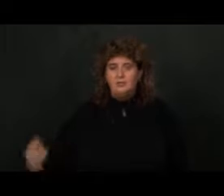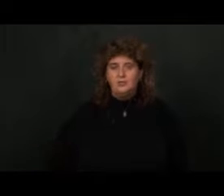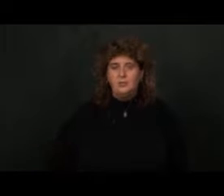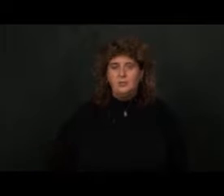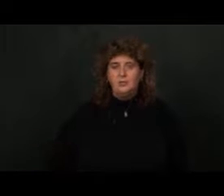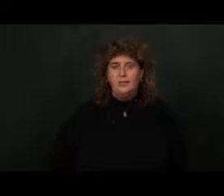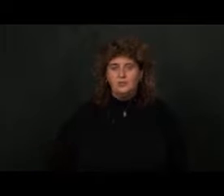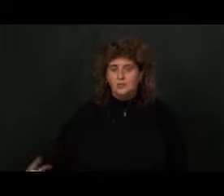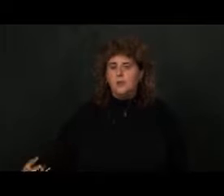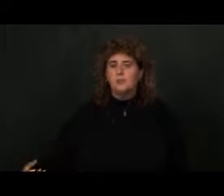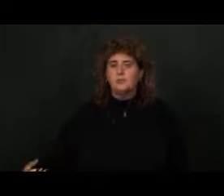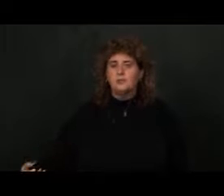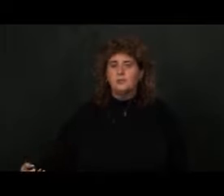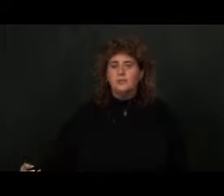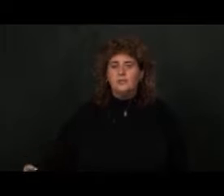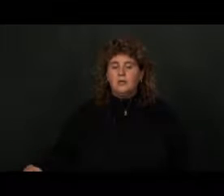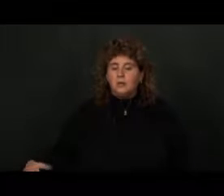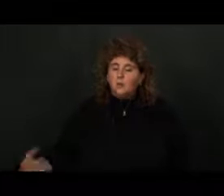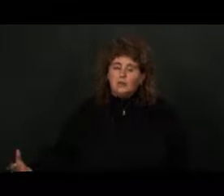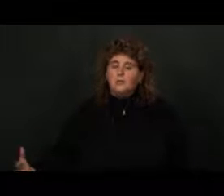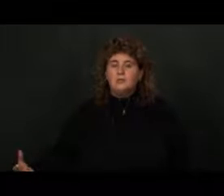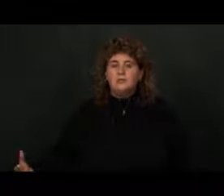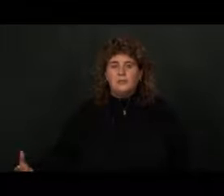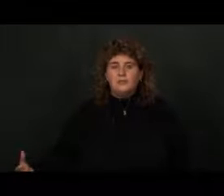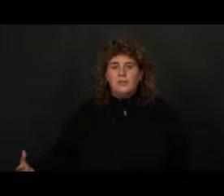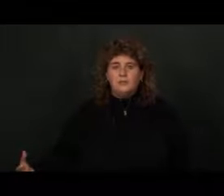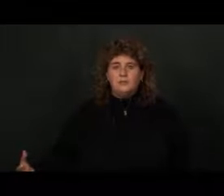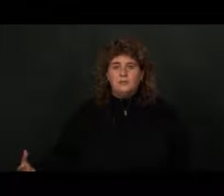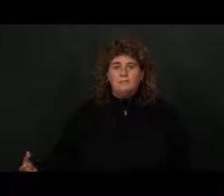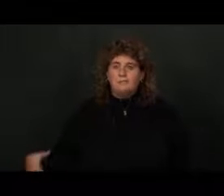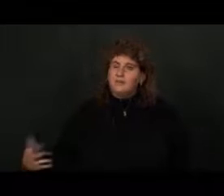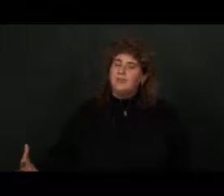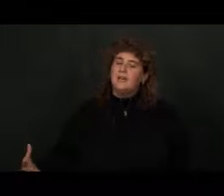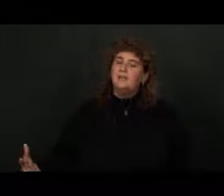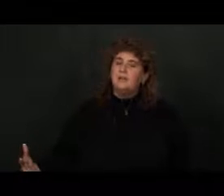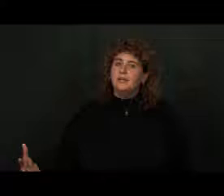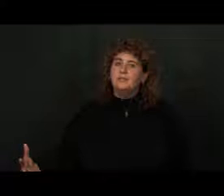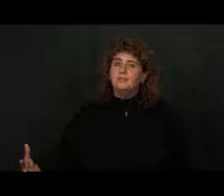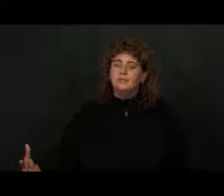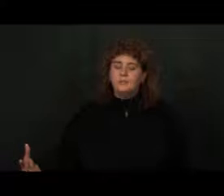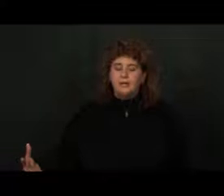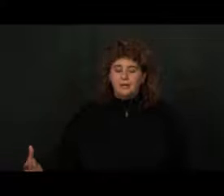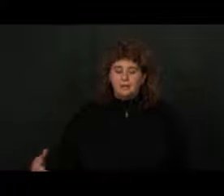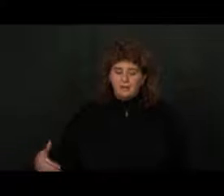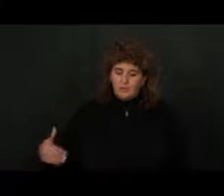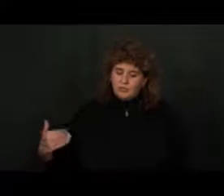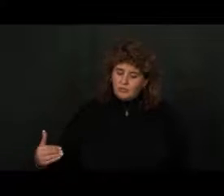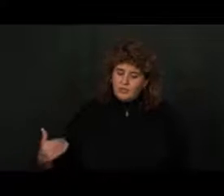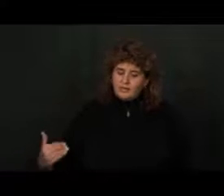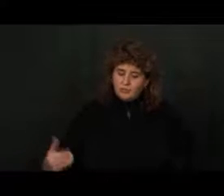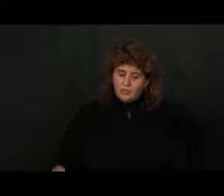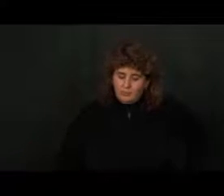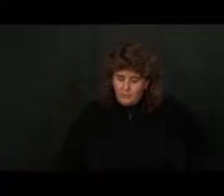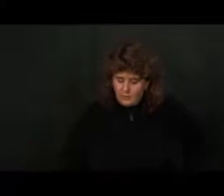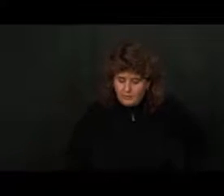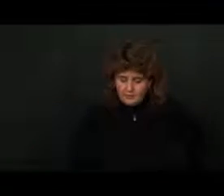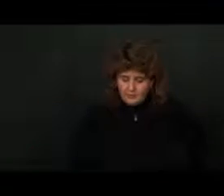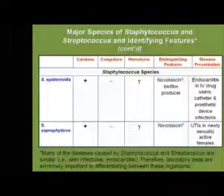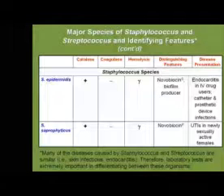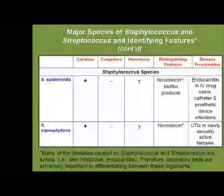had a reaction. You had bubbles. What's the most likely agent? Staph aureus, okay? So that's really important. Now,